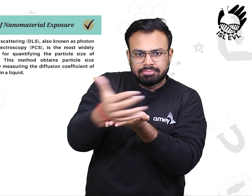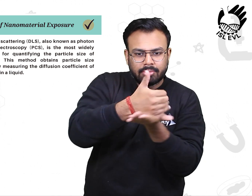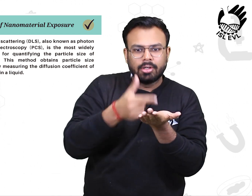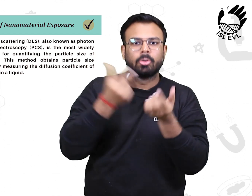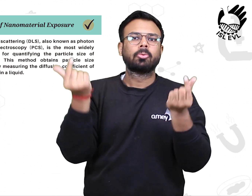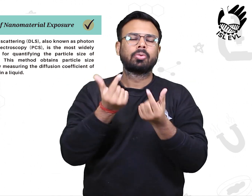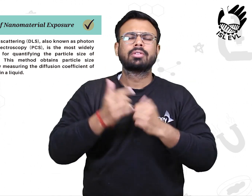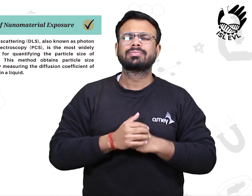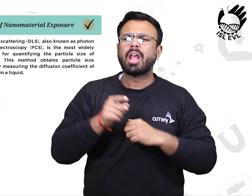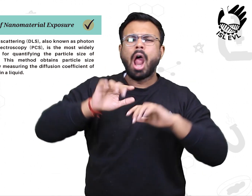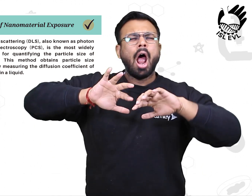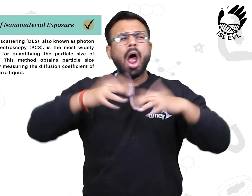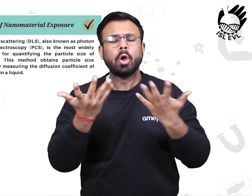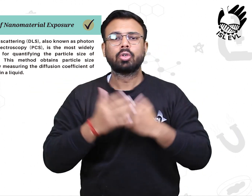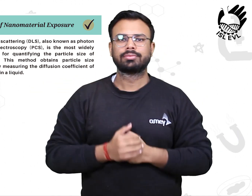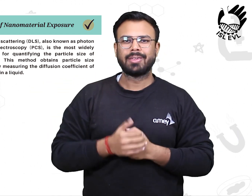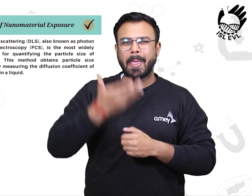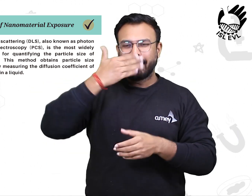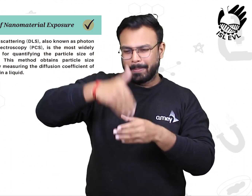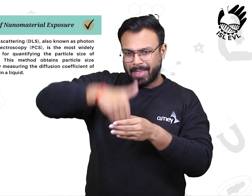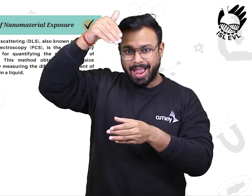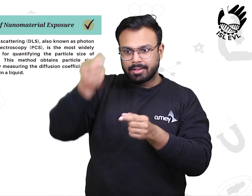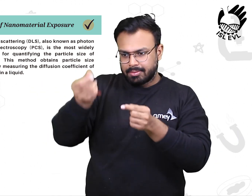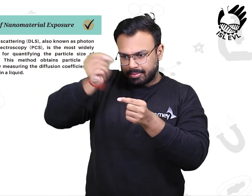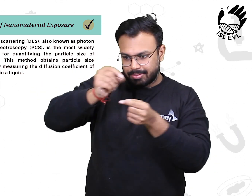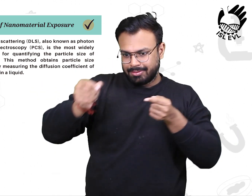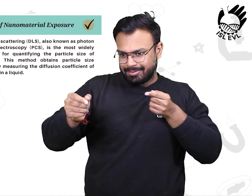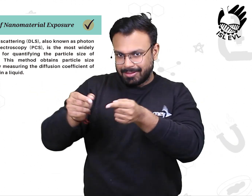This method obtains particle size information